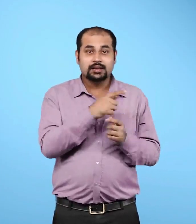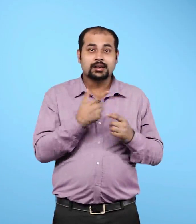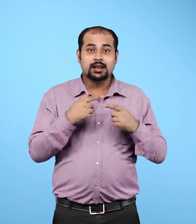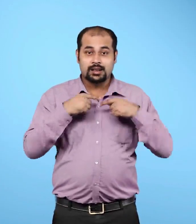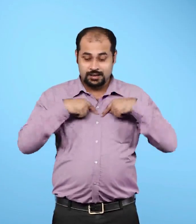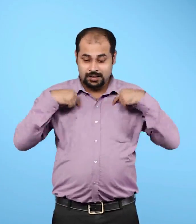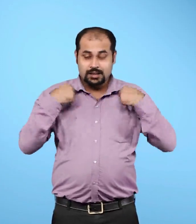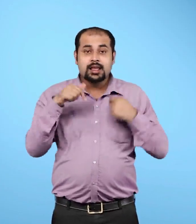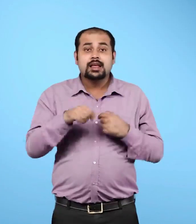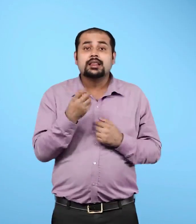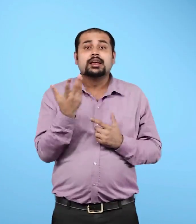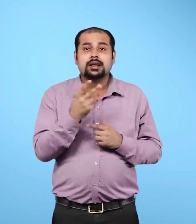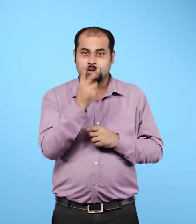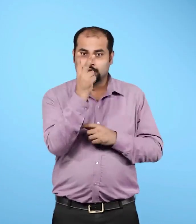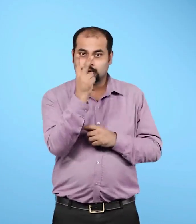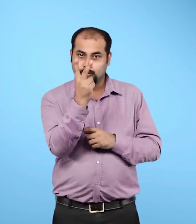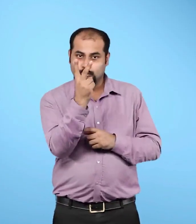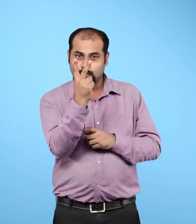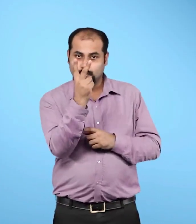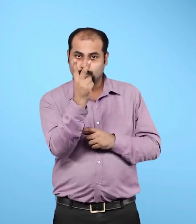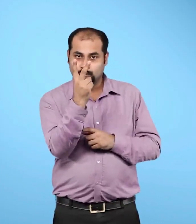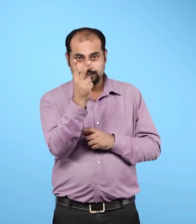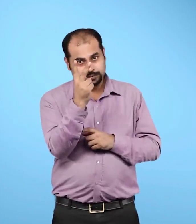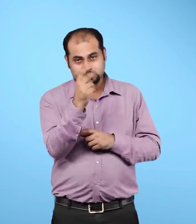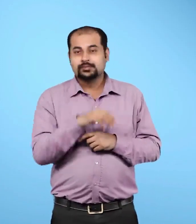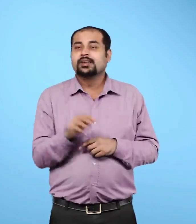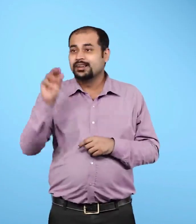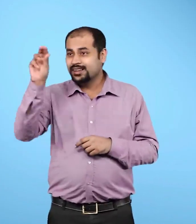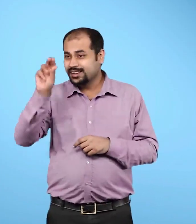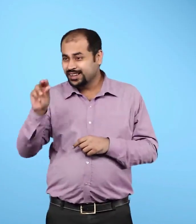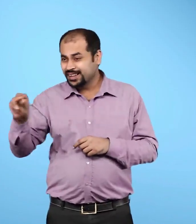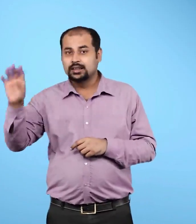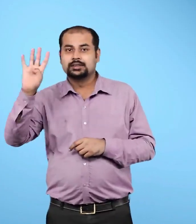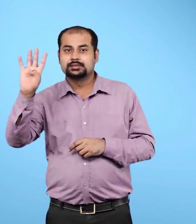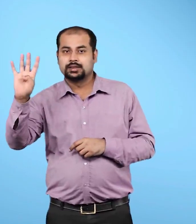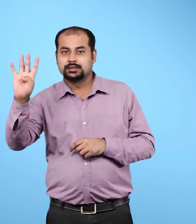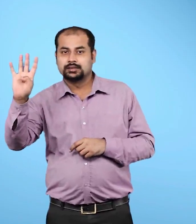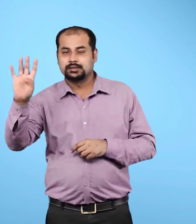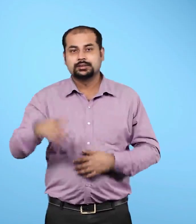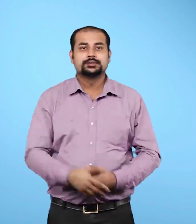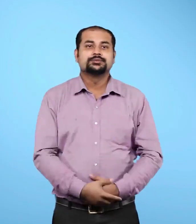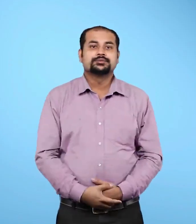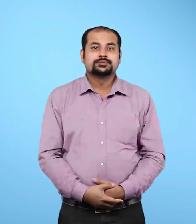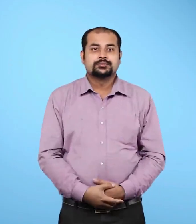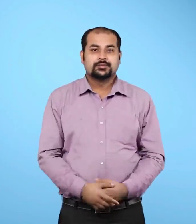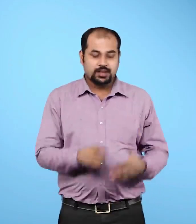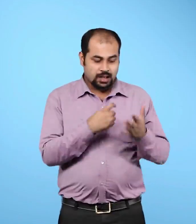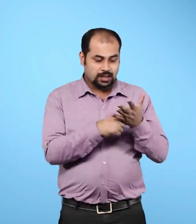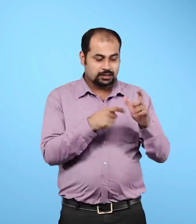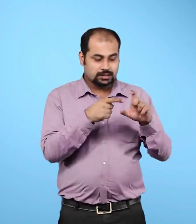necklaces and 4 loose beads, and Rima's beads are 1 necklace only.